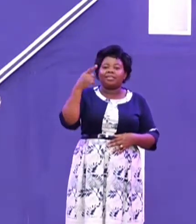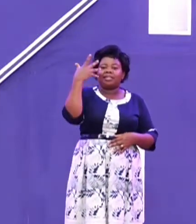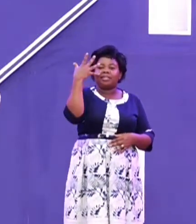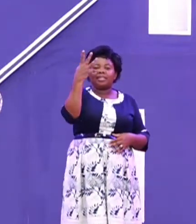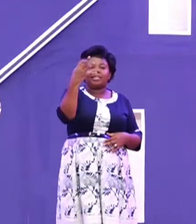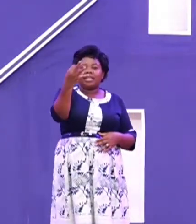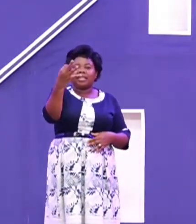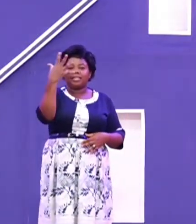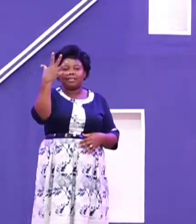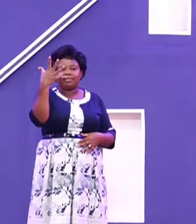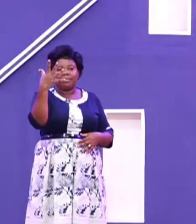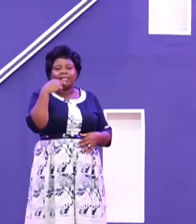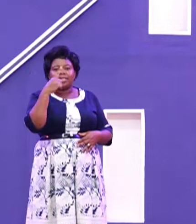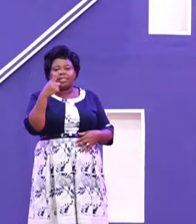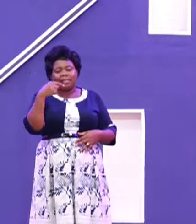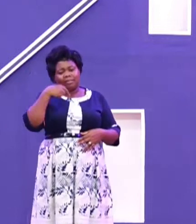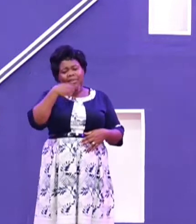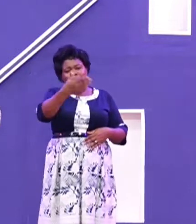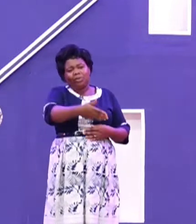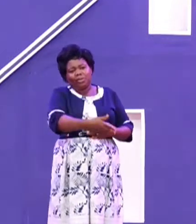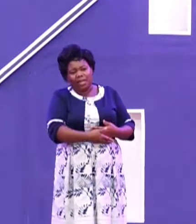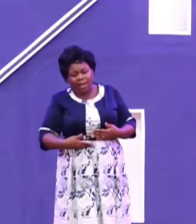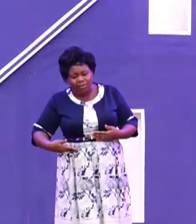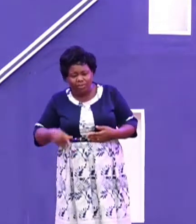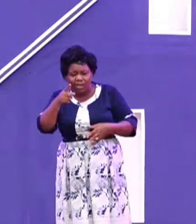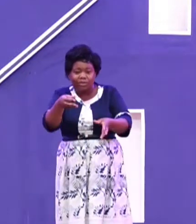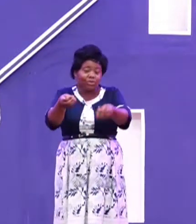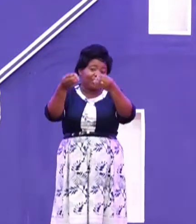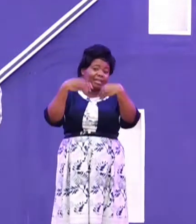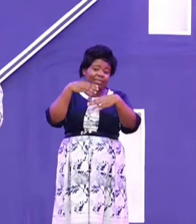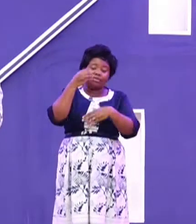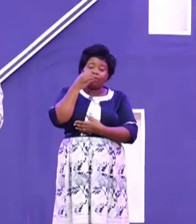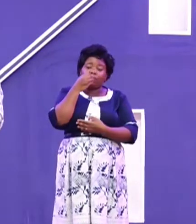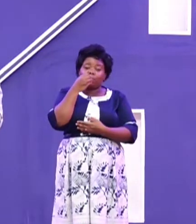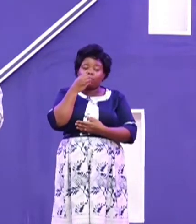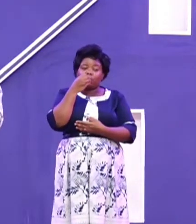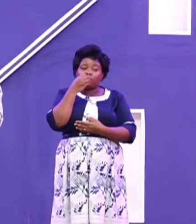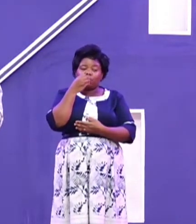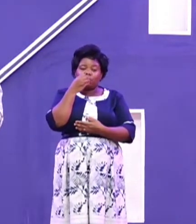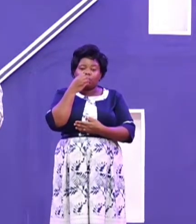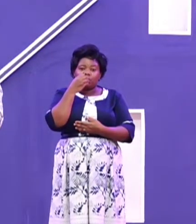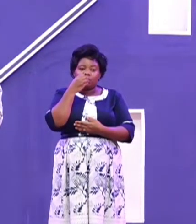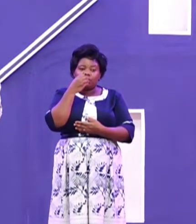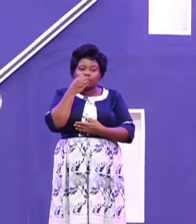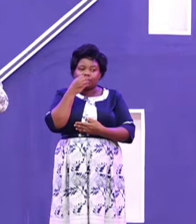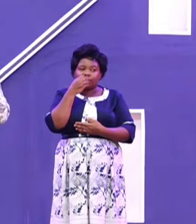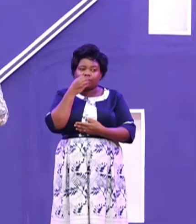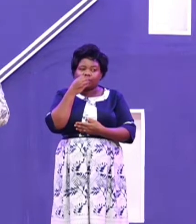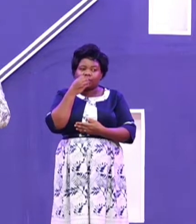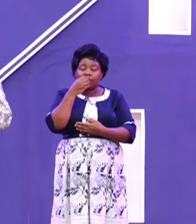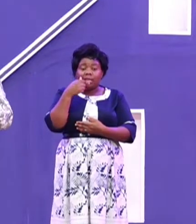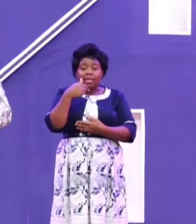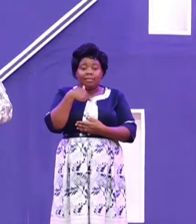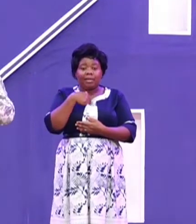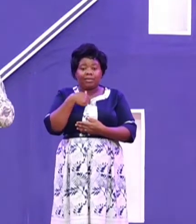He says, for I was hungry and you gave me food. I was